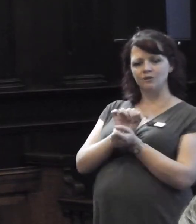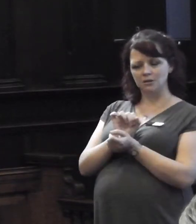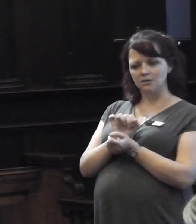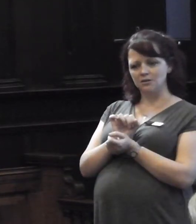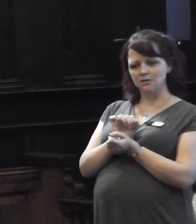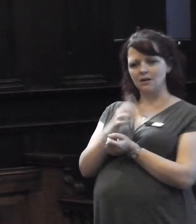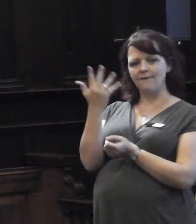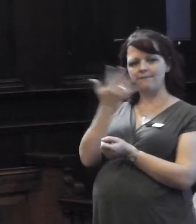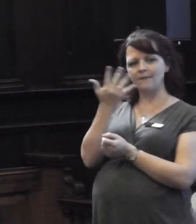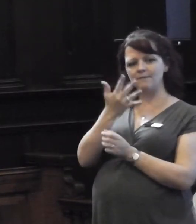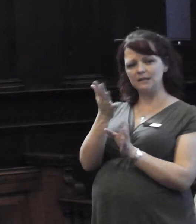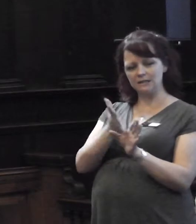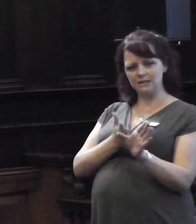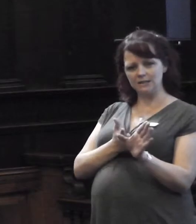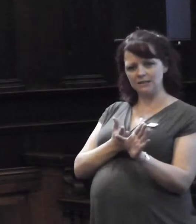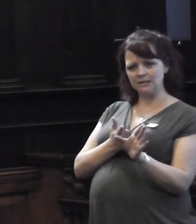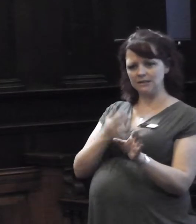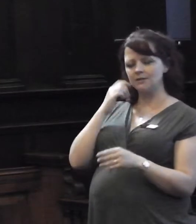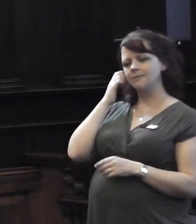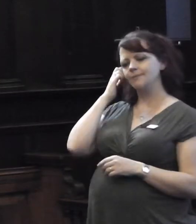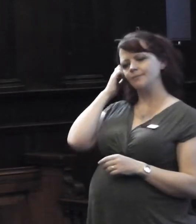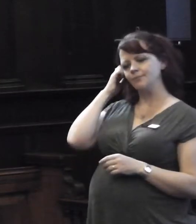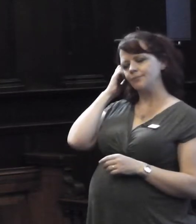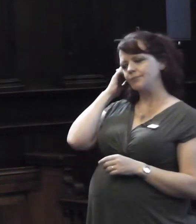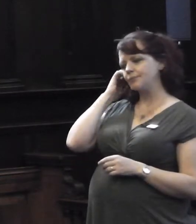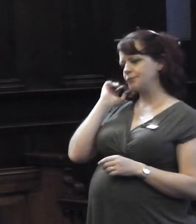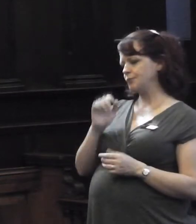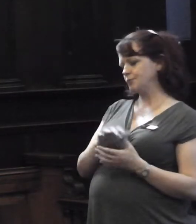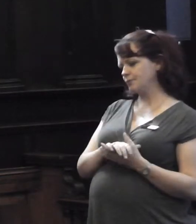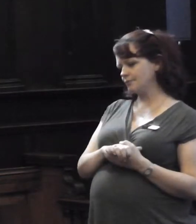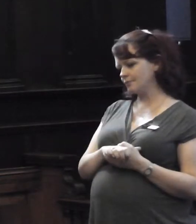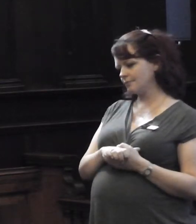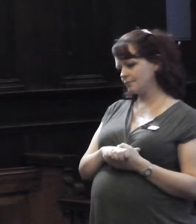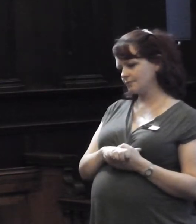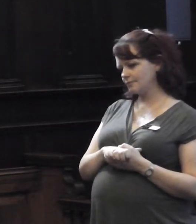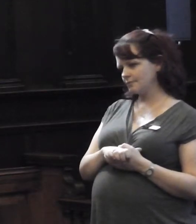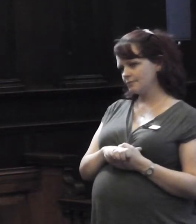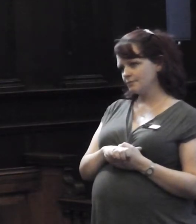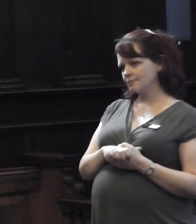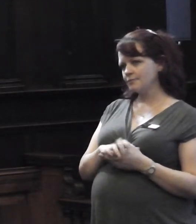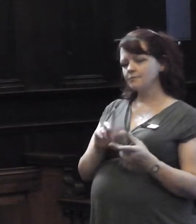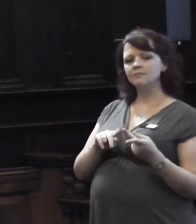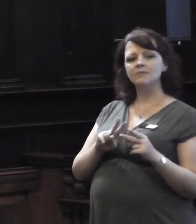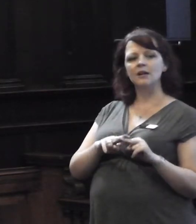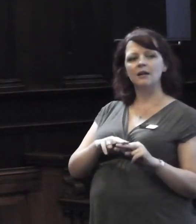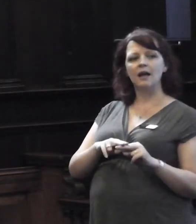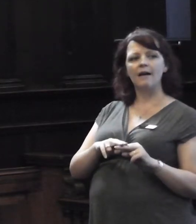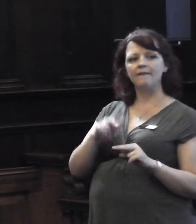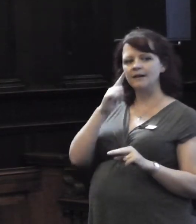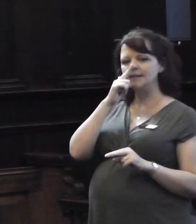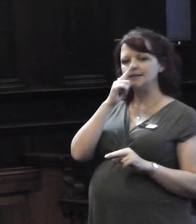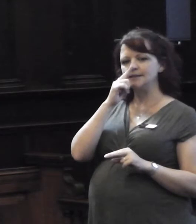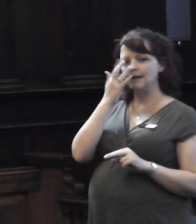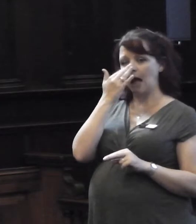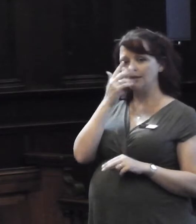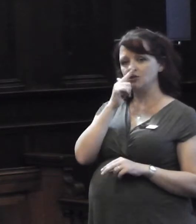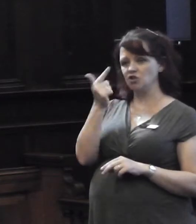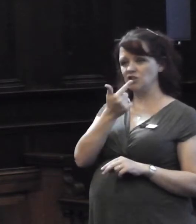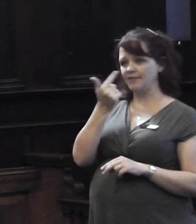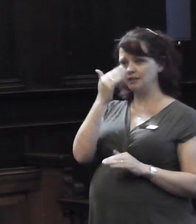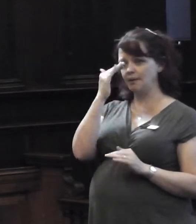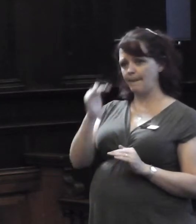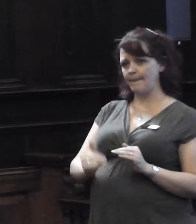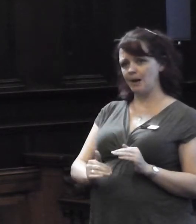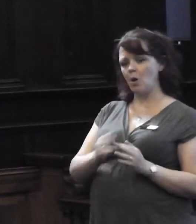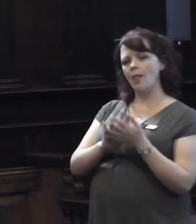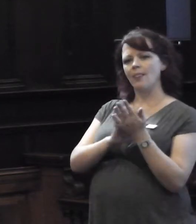be then 15 years imprisonment. Where the offender is under 18, then of course the minimum